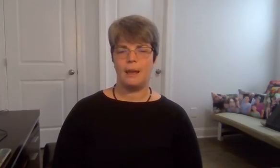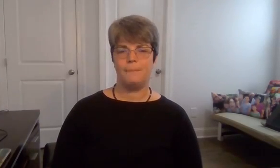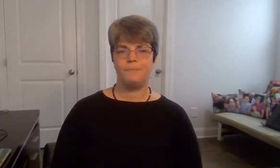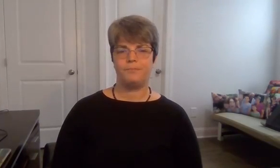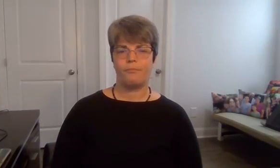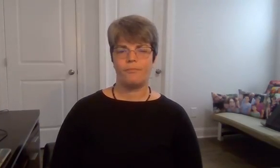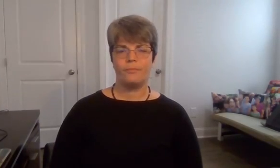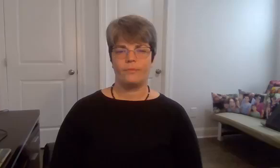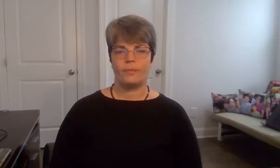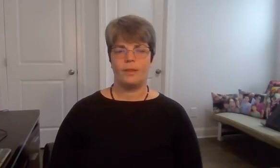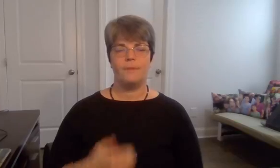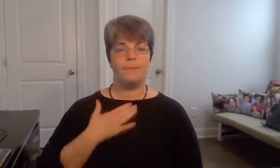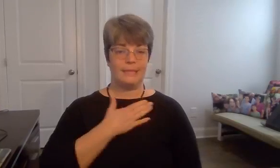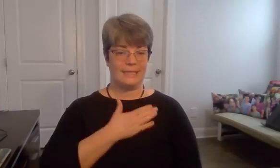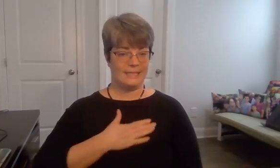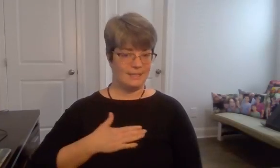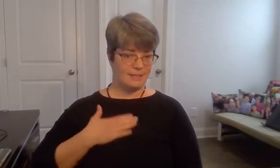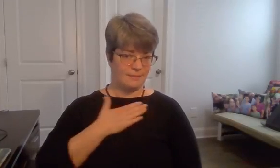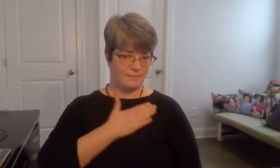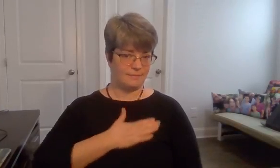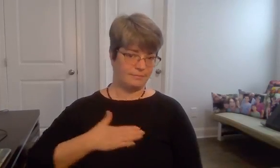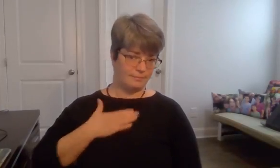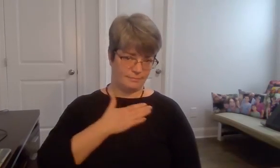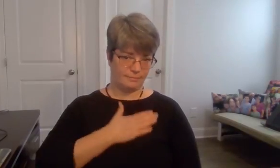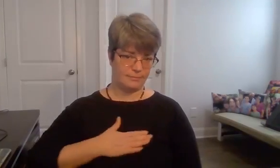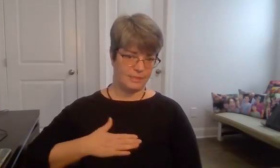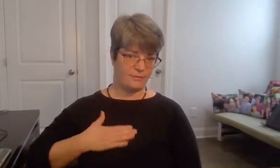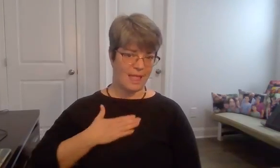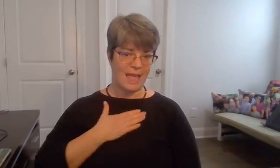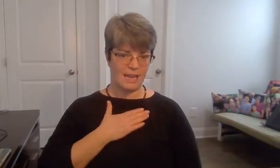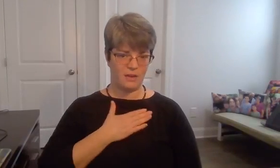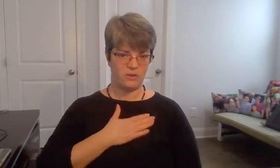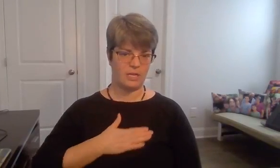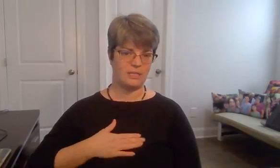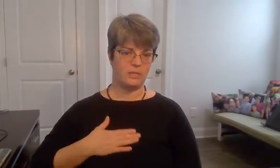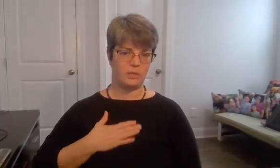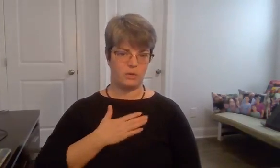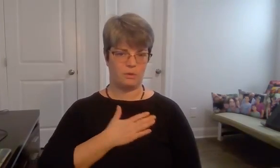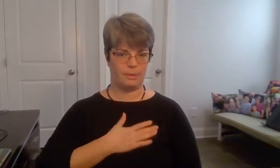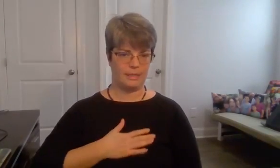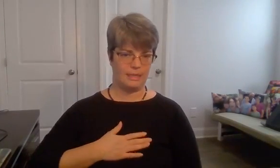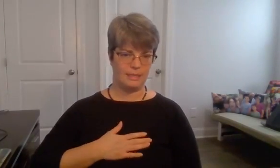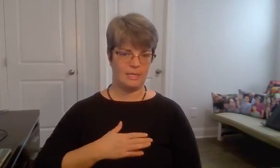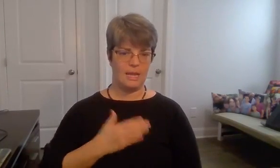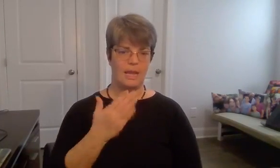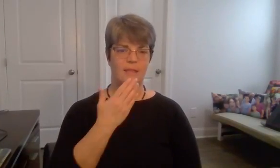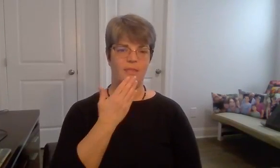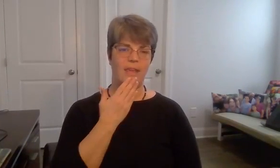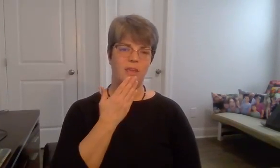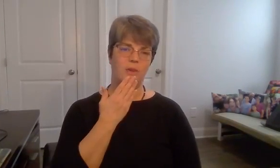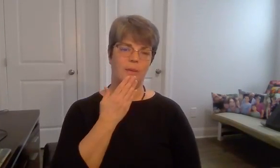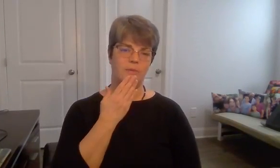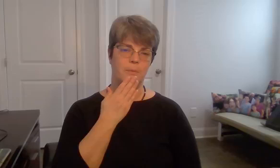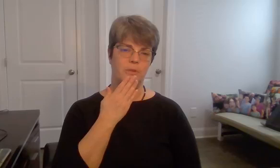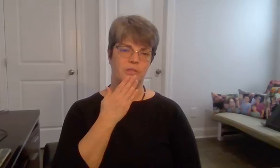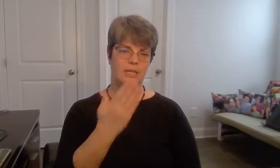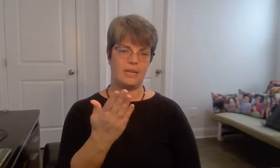them. Please. A flat hand on your chest in a circle. Please. And then thank you comes from your chin and